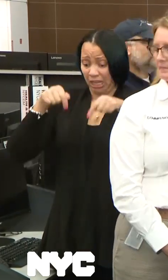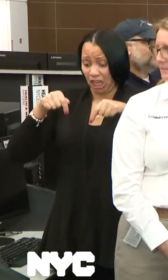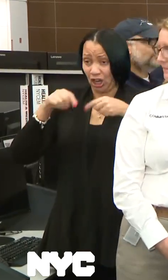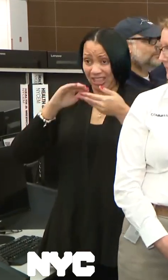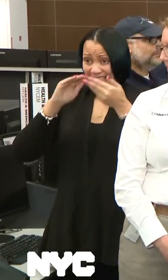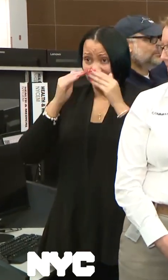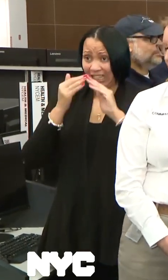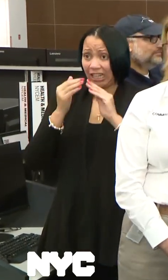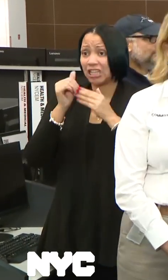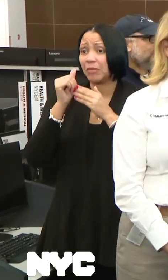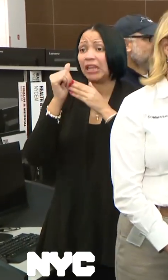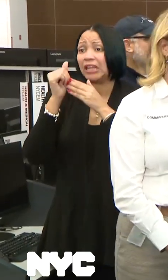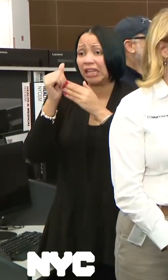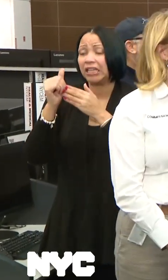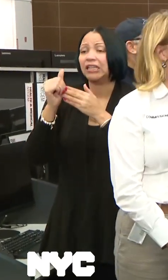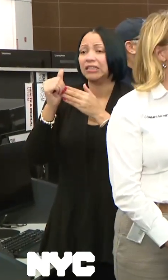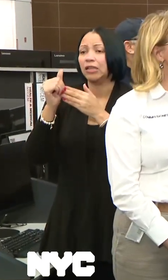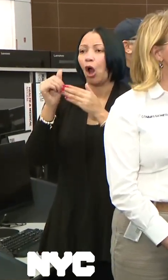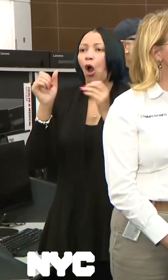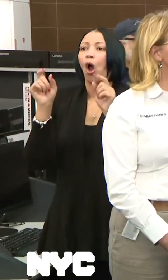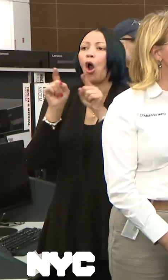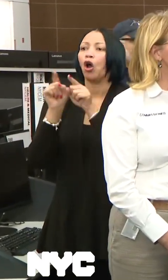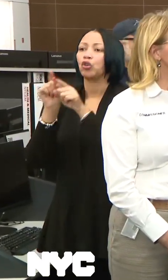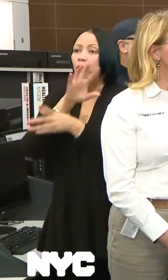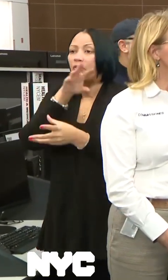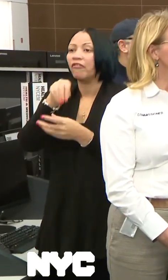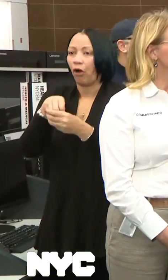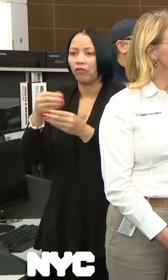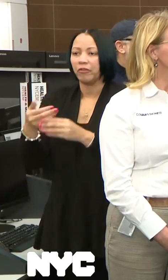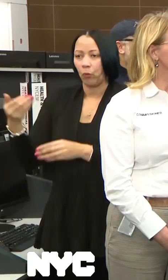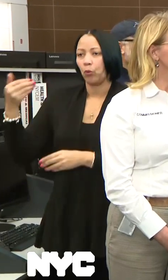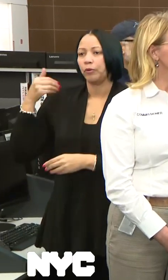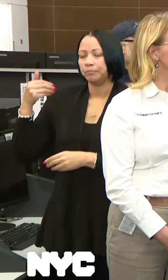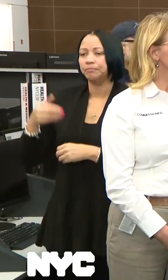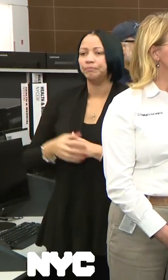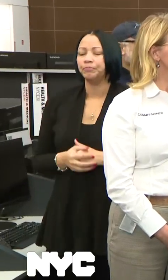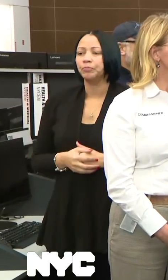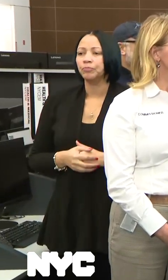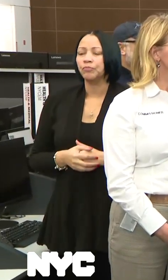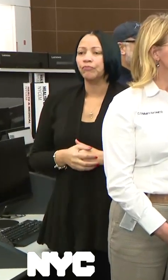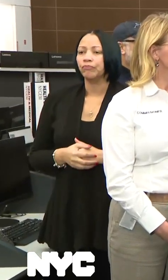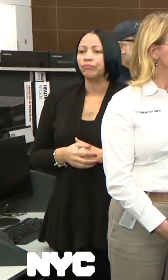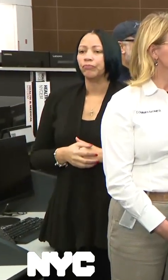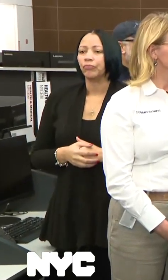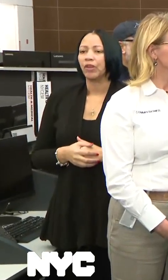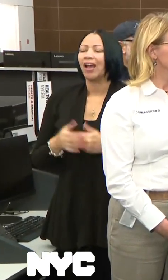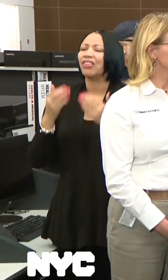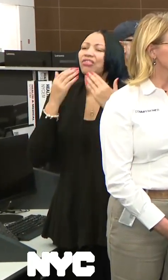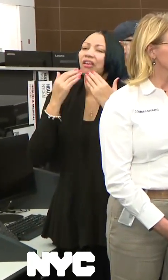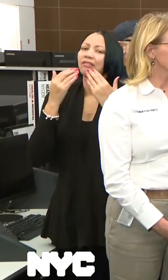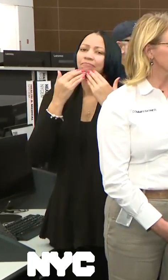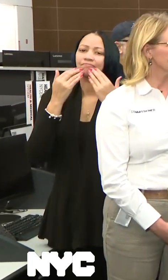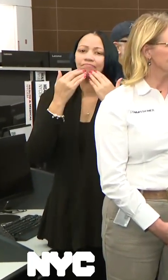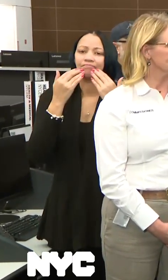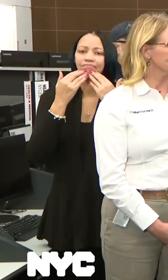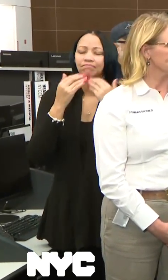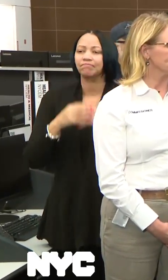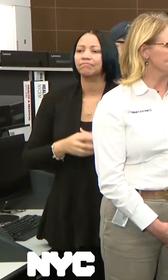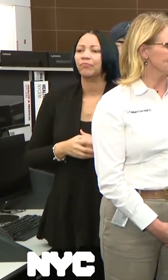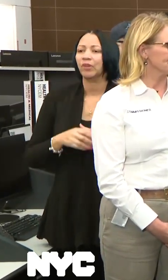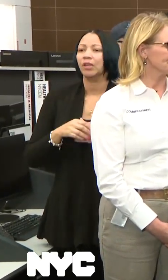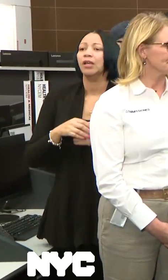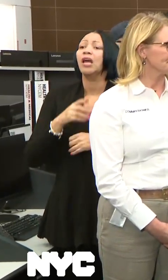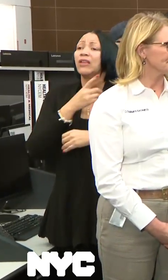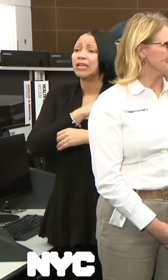effort, who were also involved last time. I want to thank all of them, especially Deputy Mayor